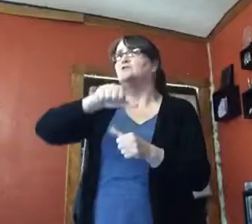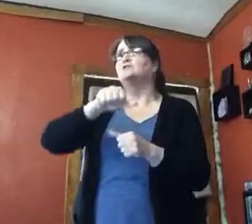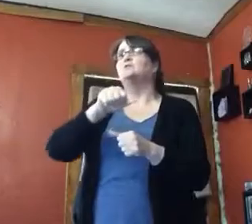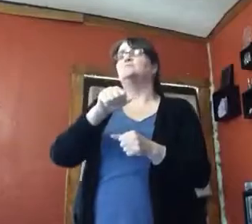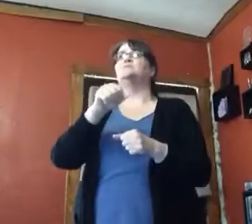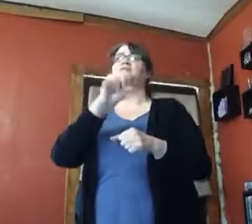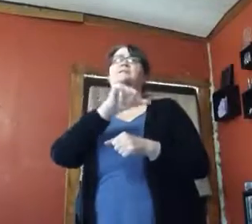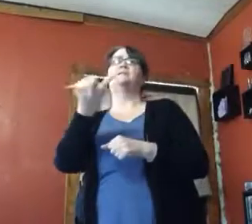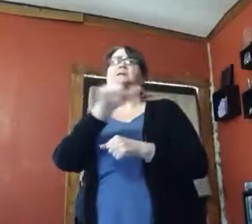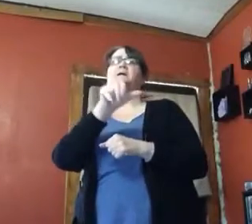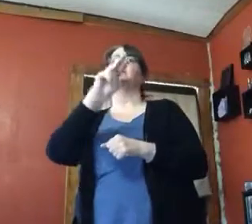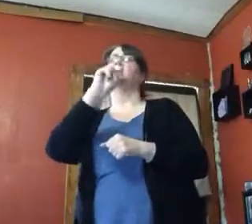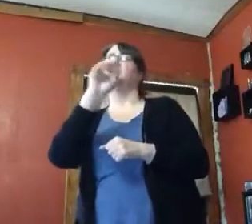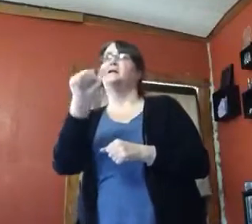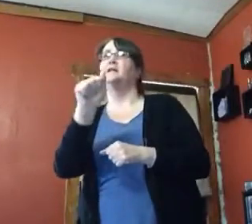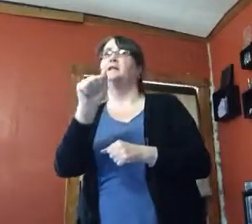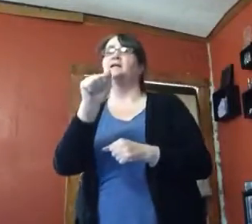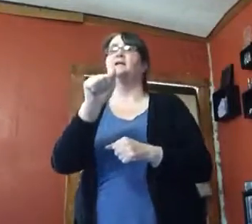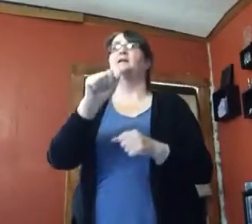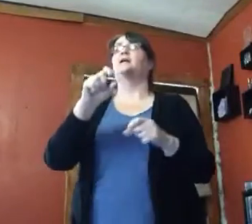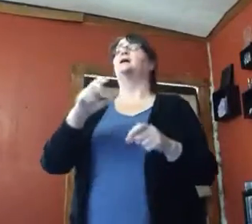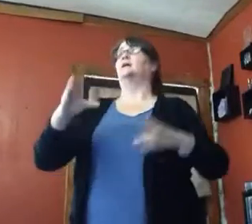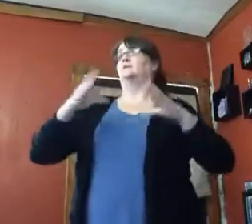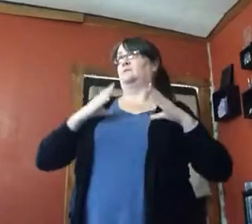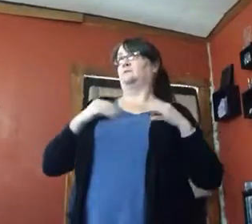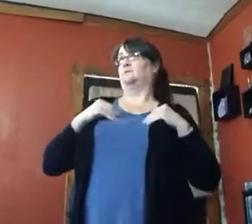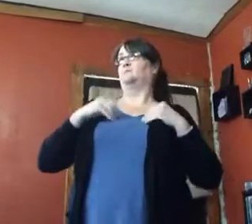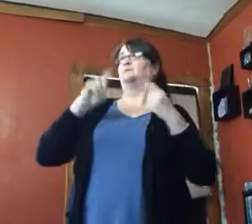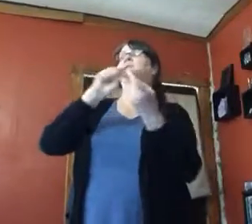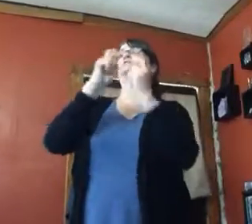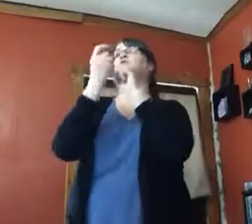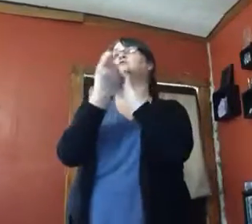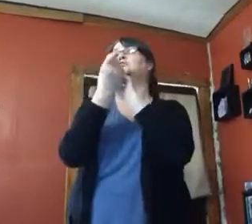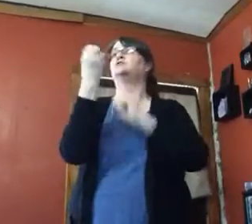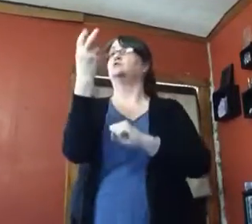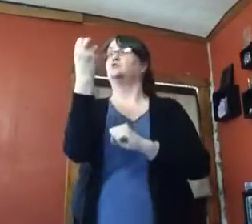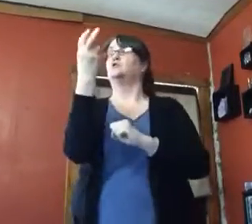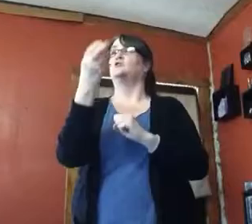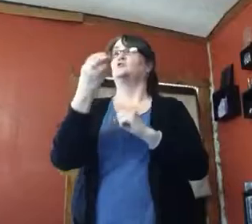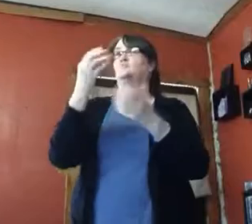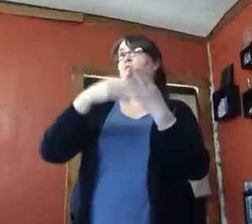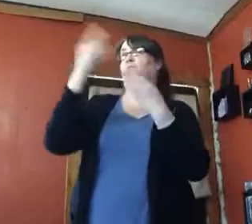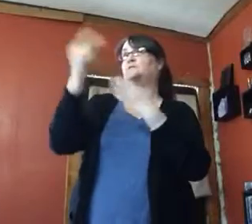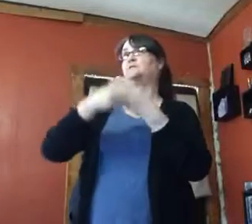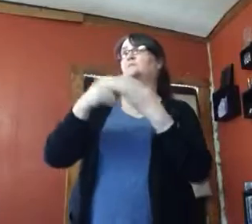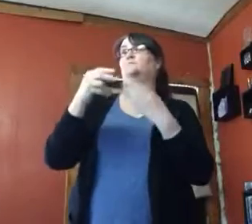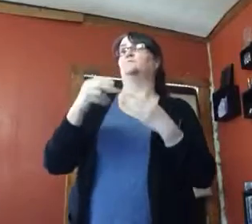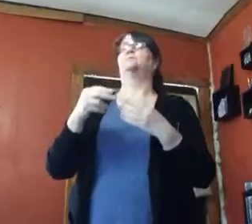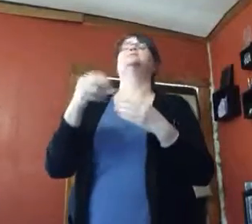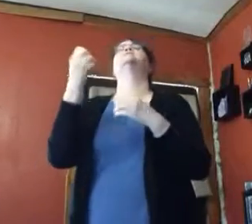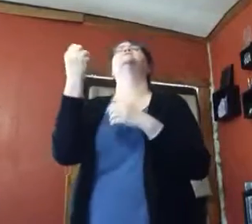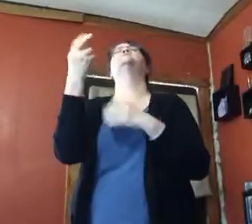have adopted and adapted the 12 steps and the 12 traditions to their